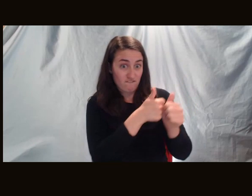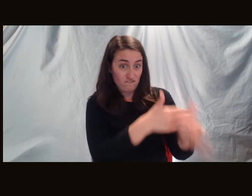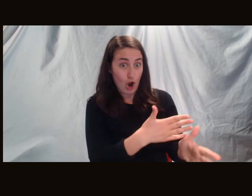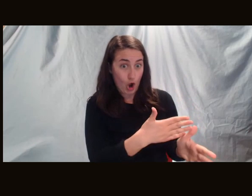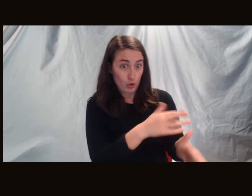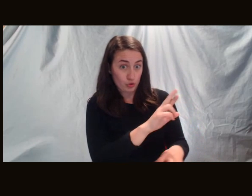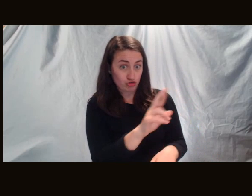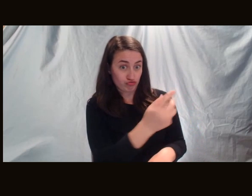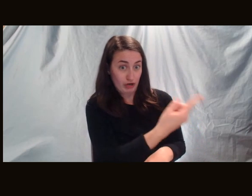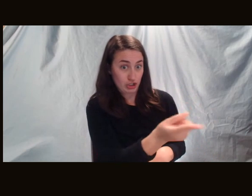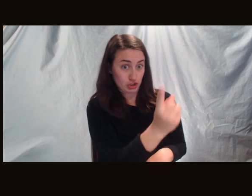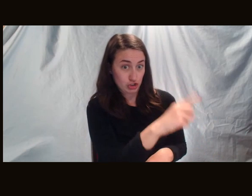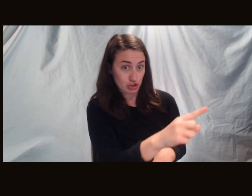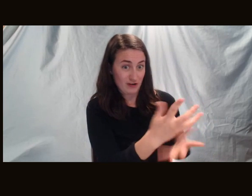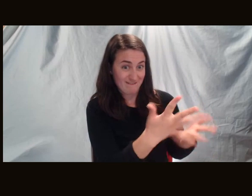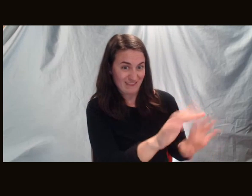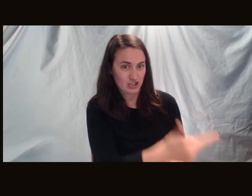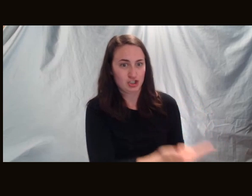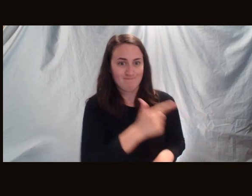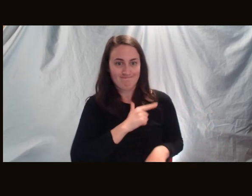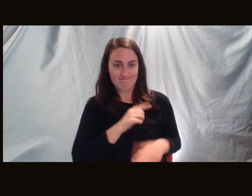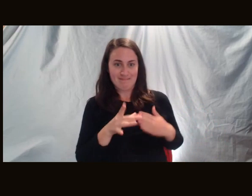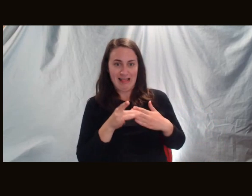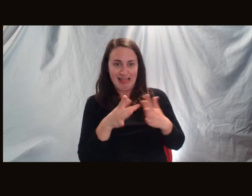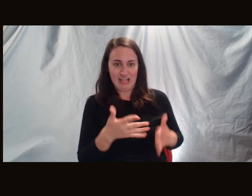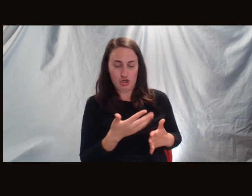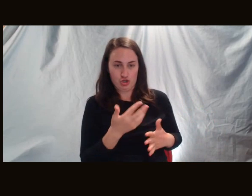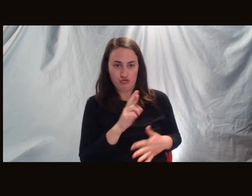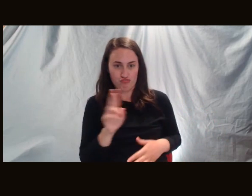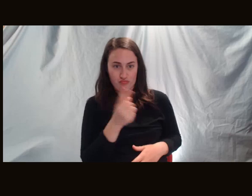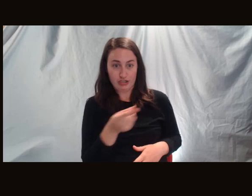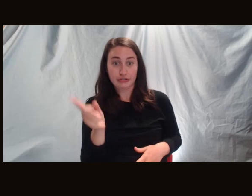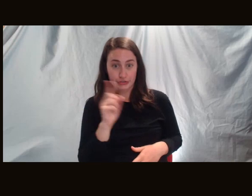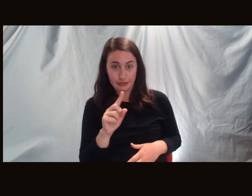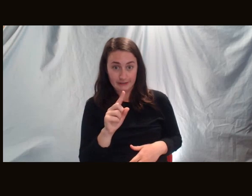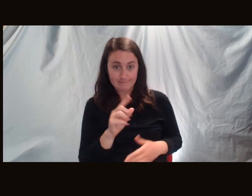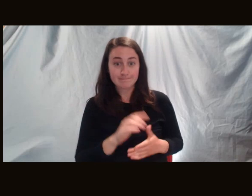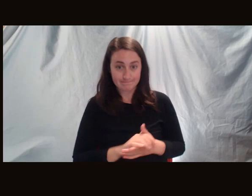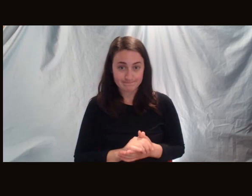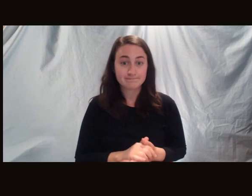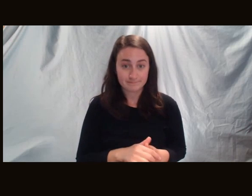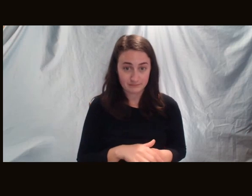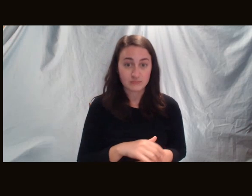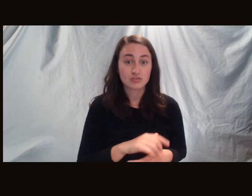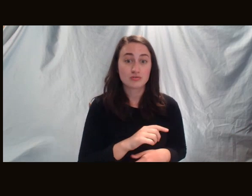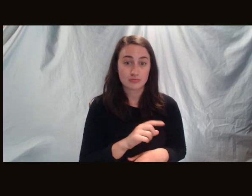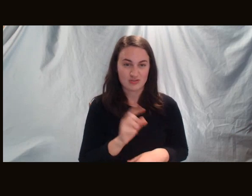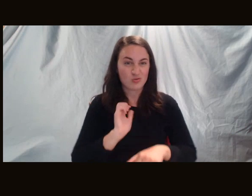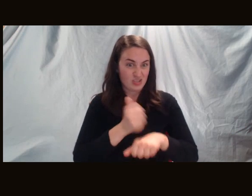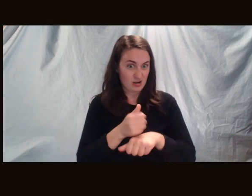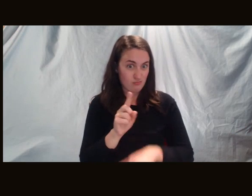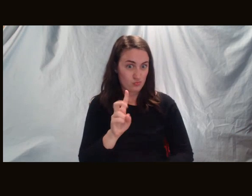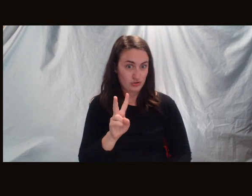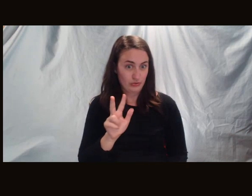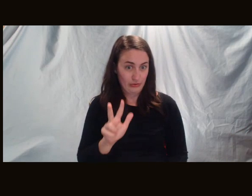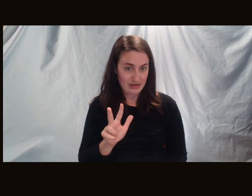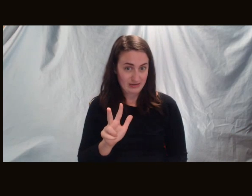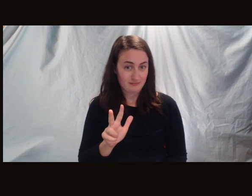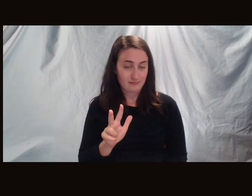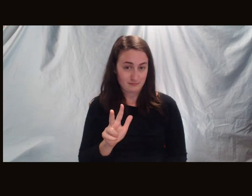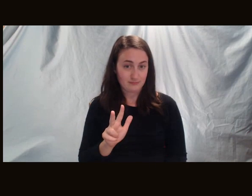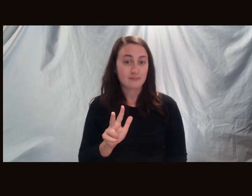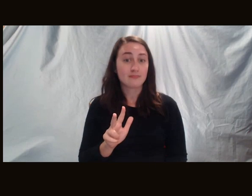the lead's turn. Remember to present and catch that hand in between. So we have right to right. I set up 1, 2,